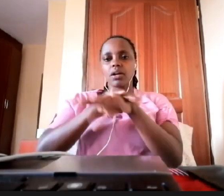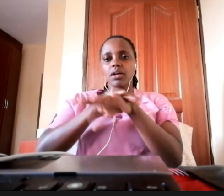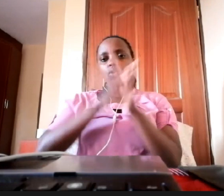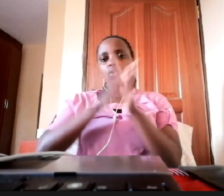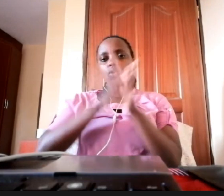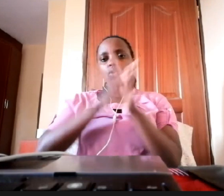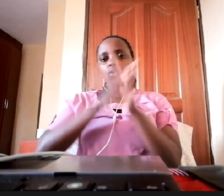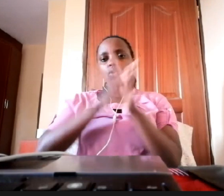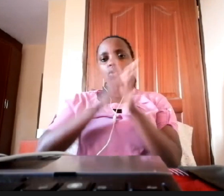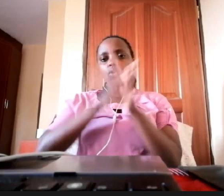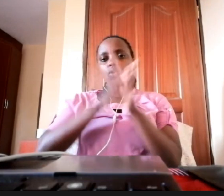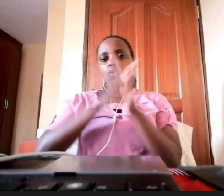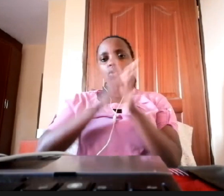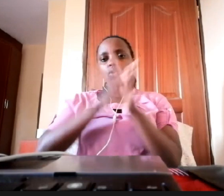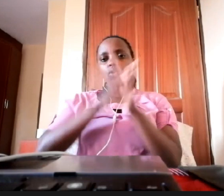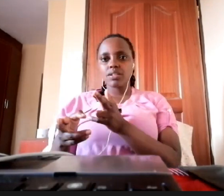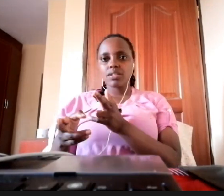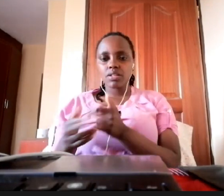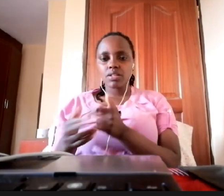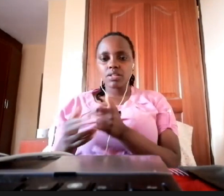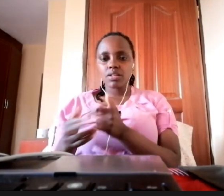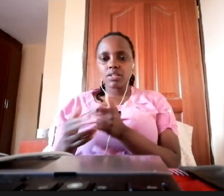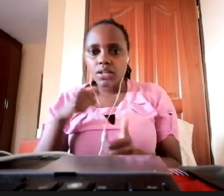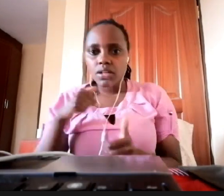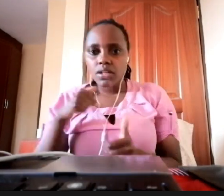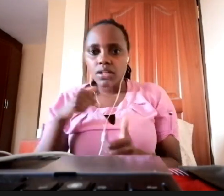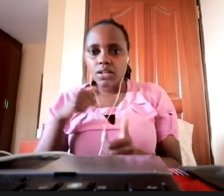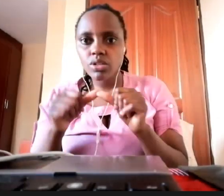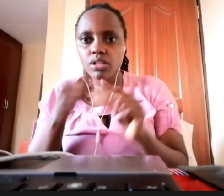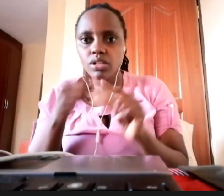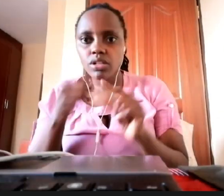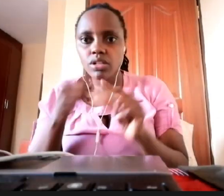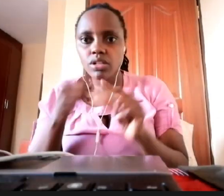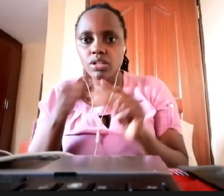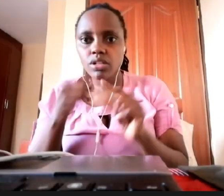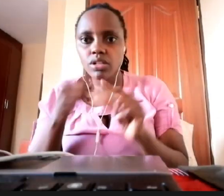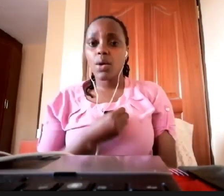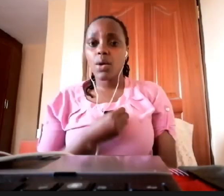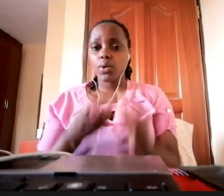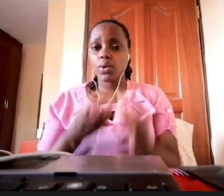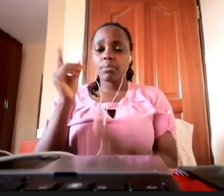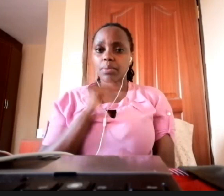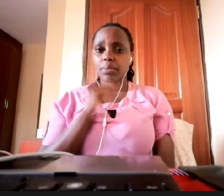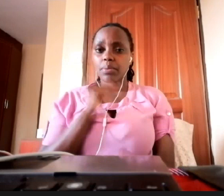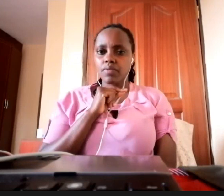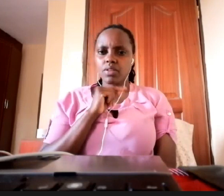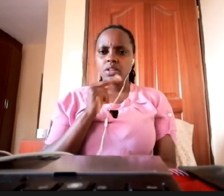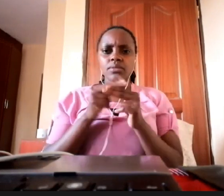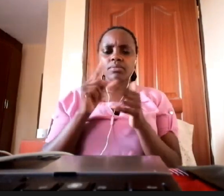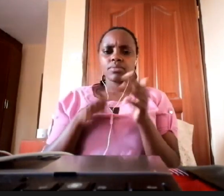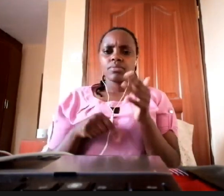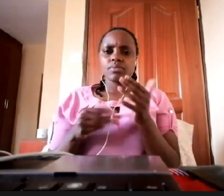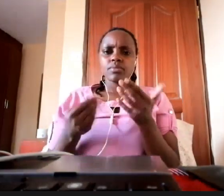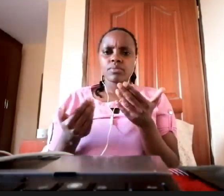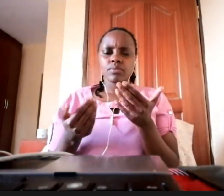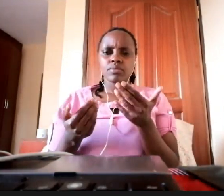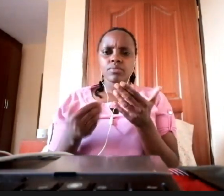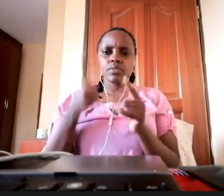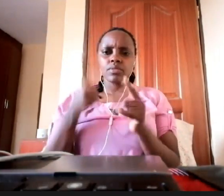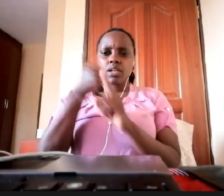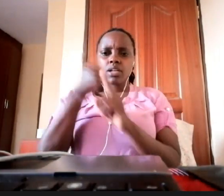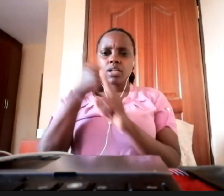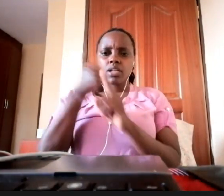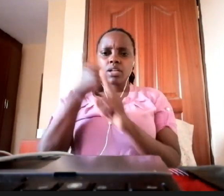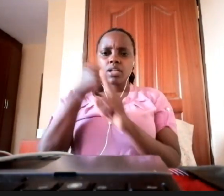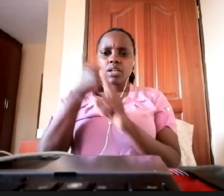a report. So we continued our advocacy. We established what we call an advocacy